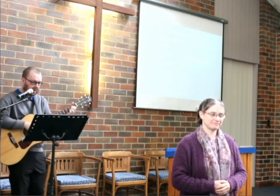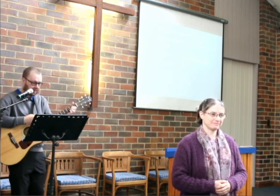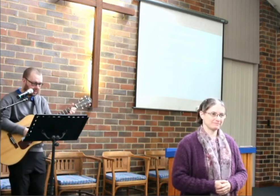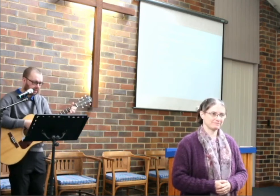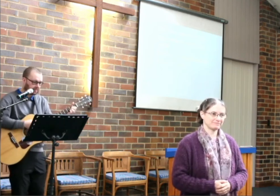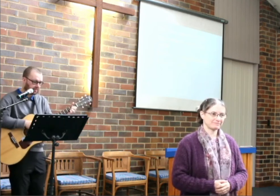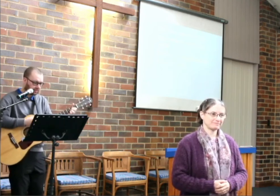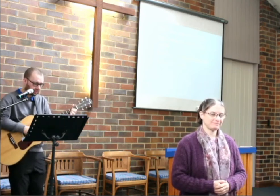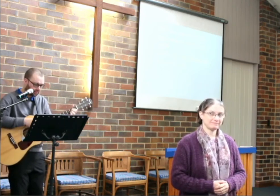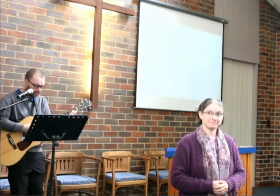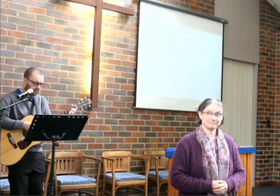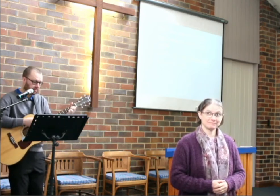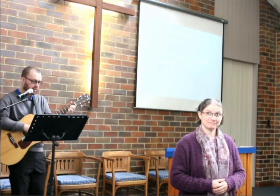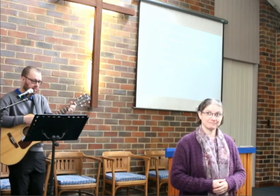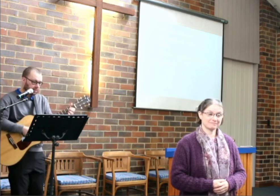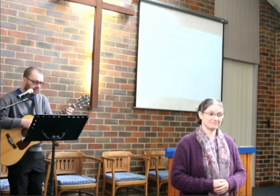sand.